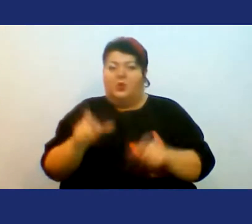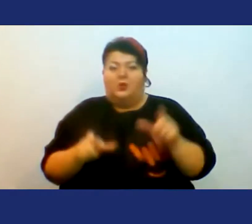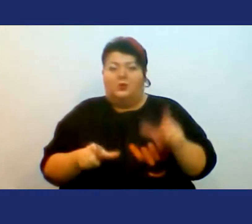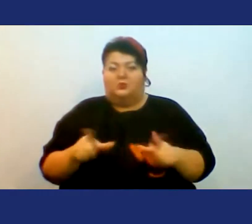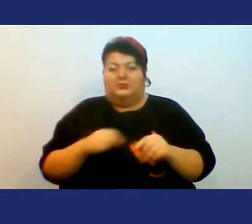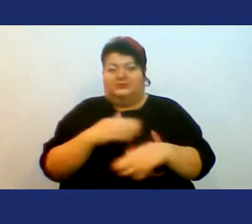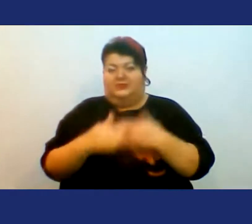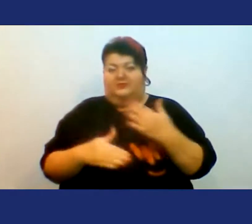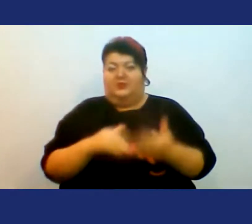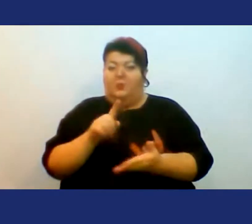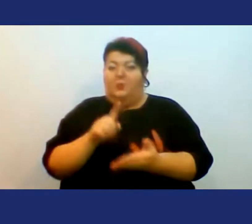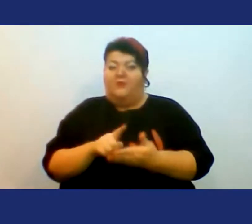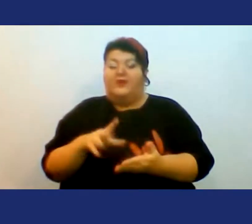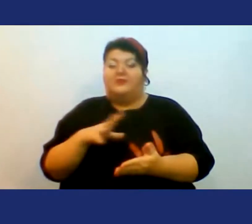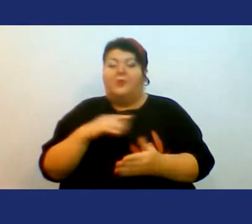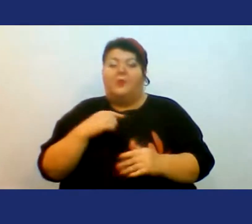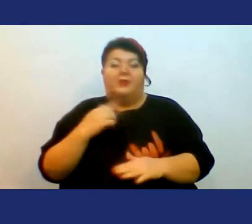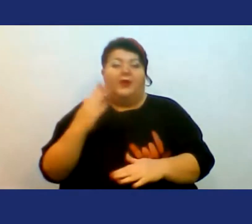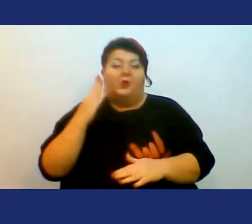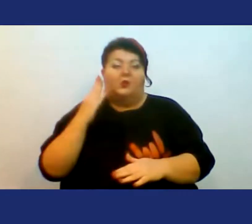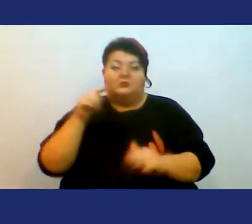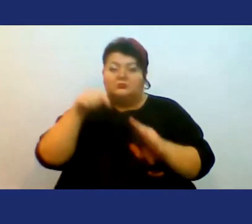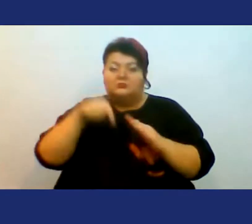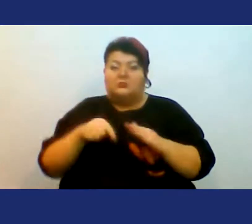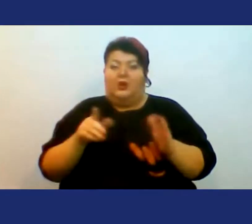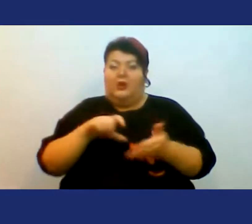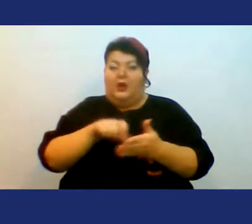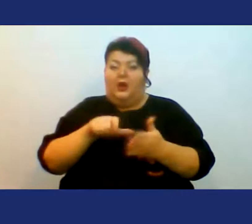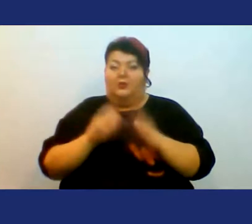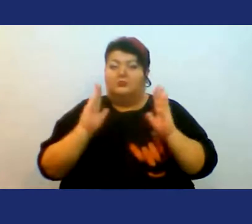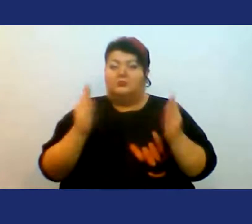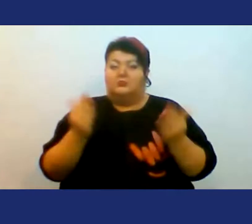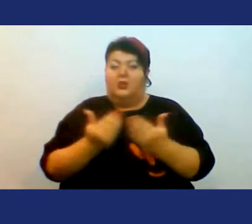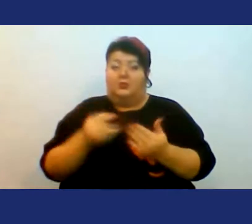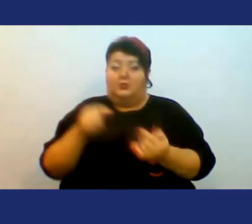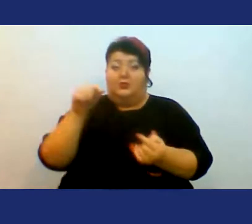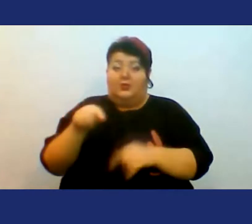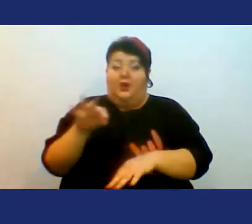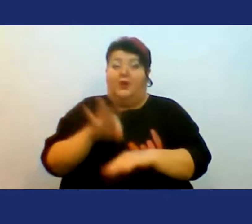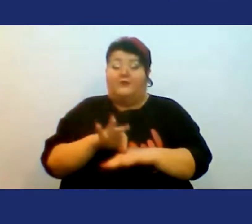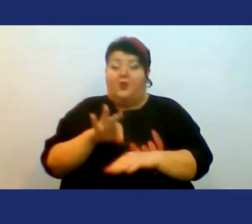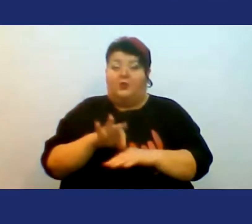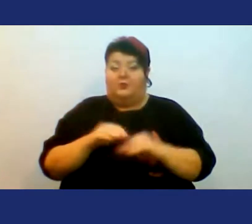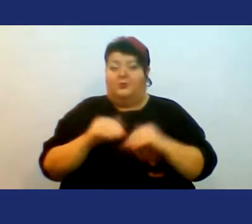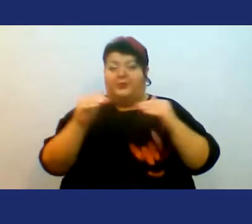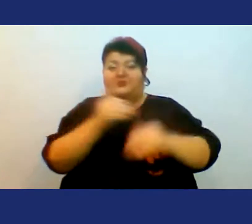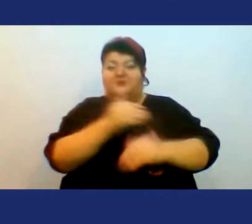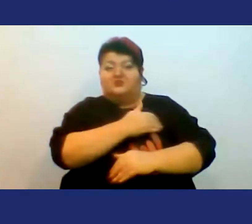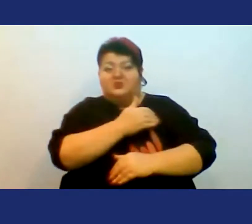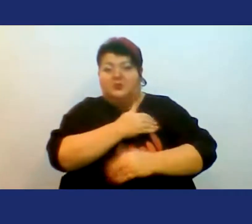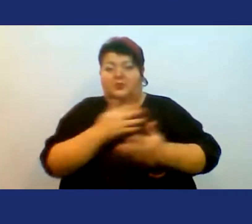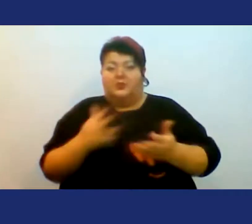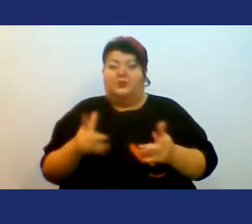with COVID symptoms and people with disabilities. And we have come